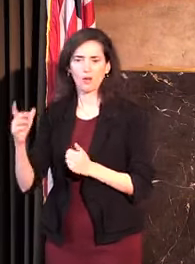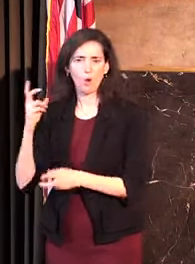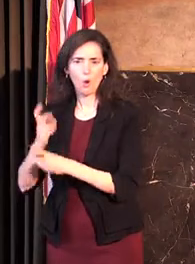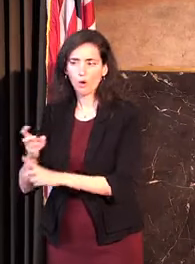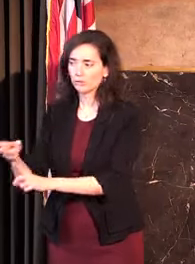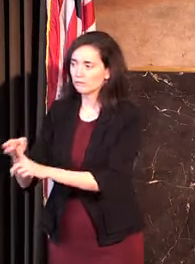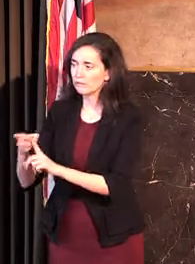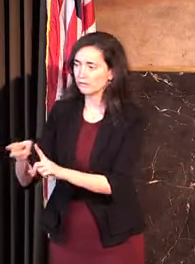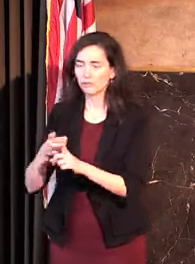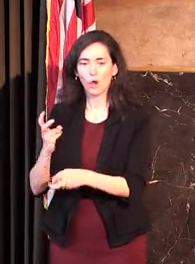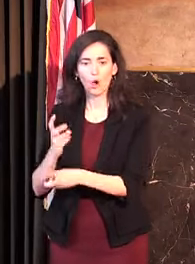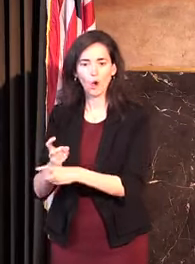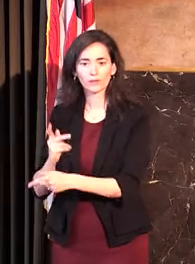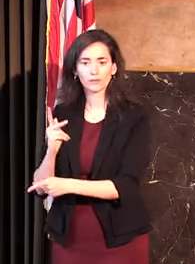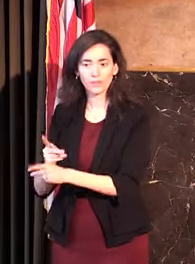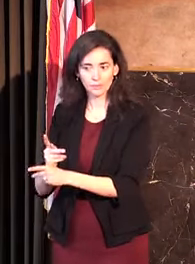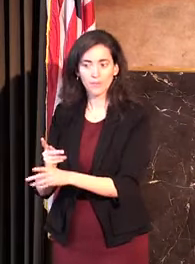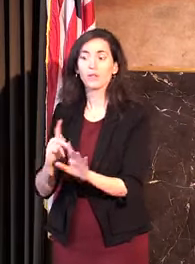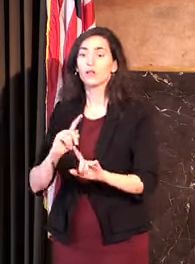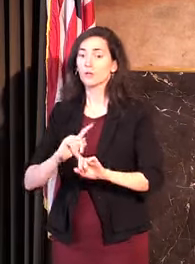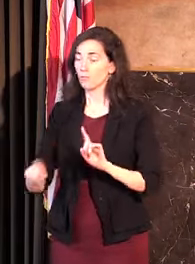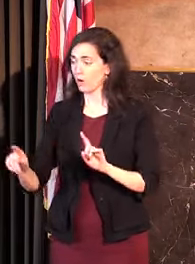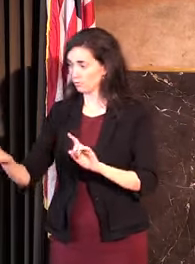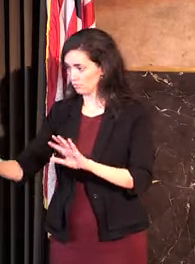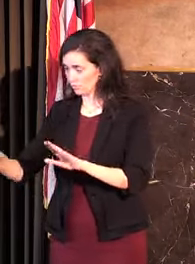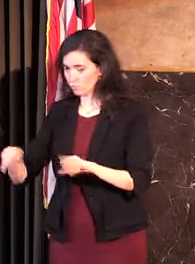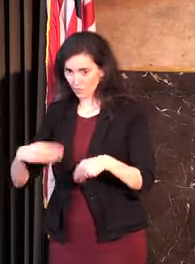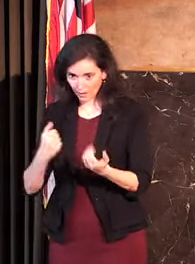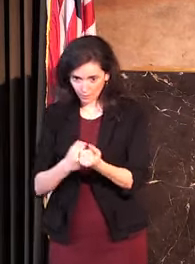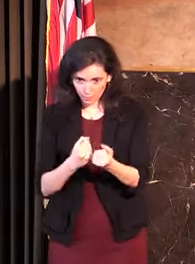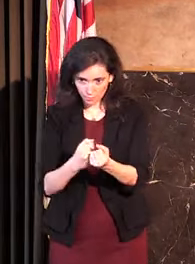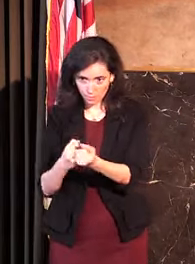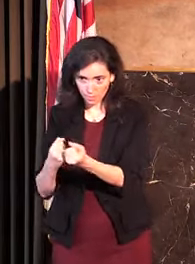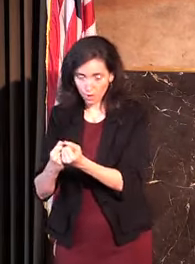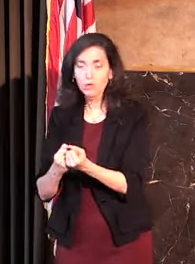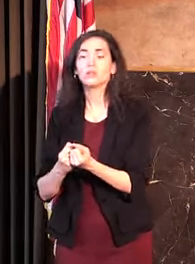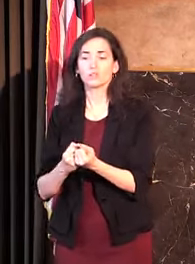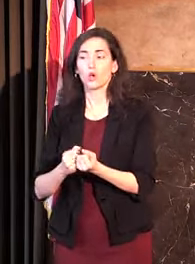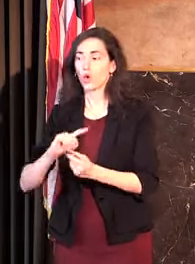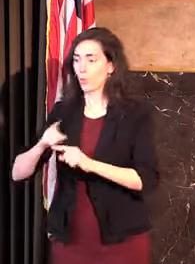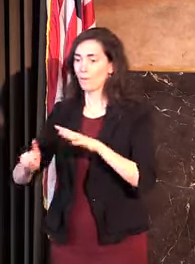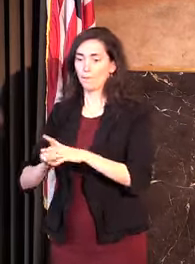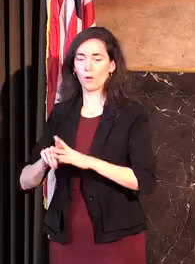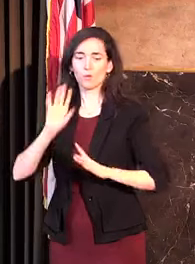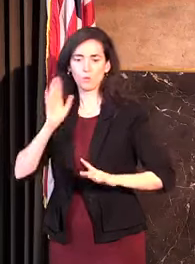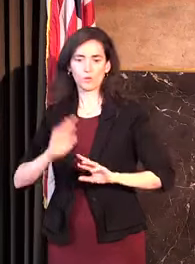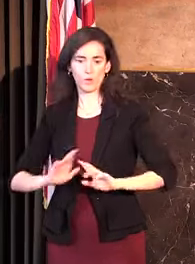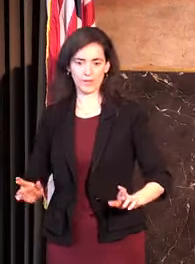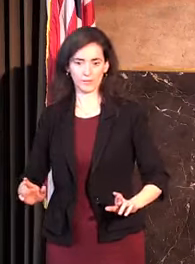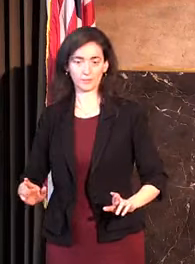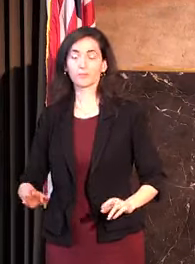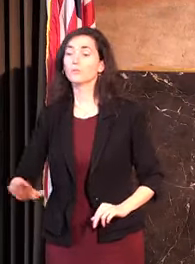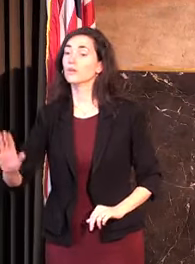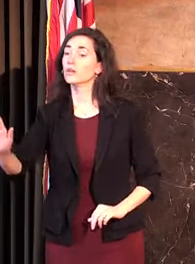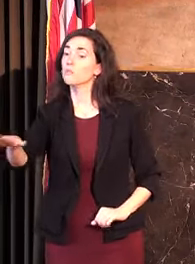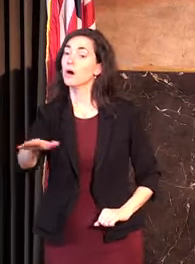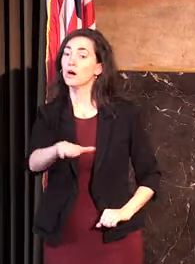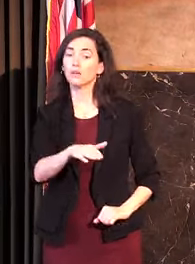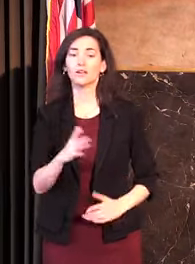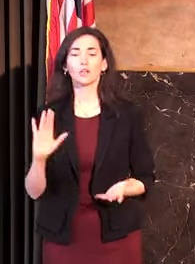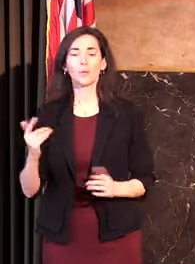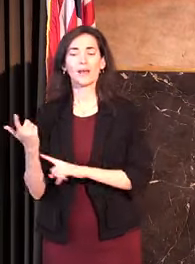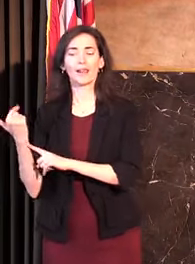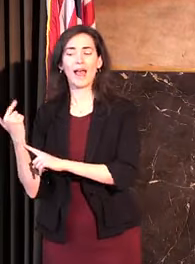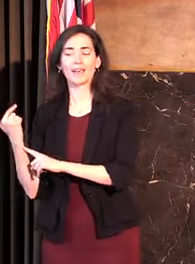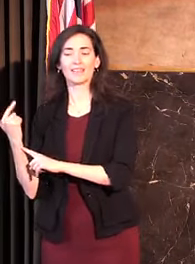ready if we need to be in Louisiana. I'll note again, we're better off right now than we were a year